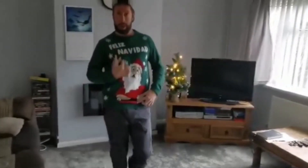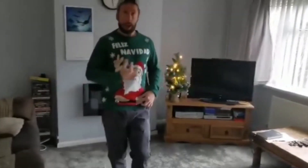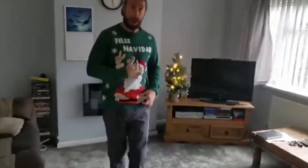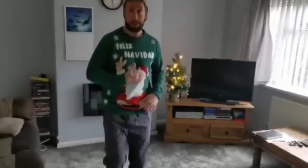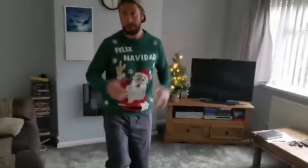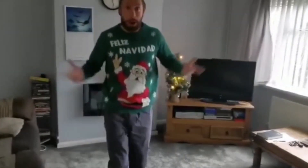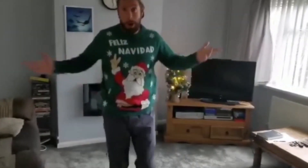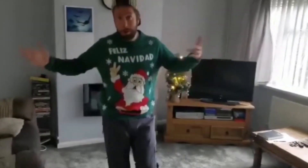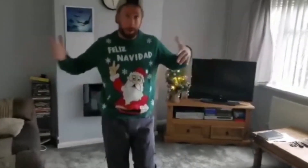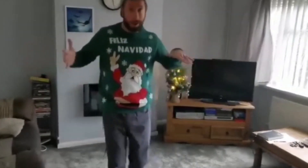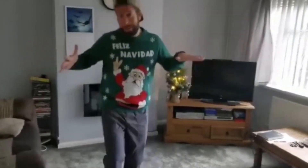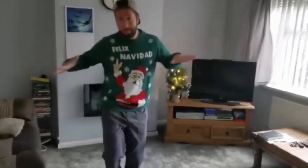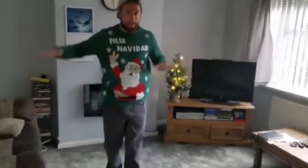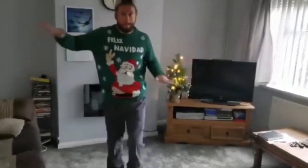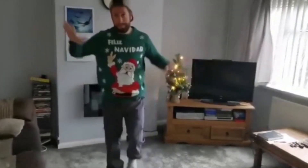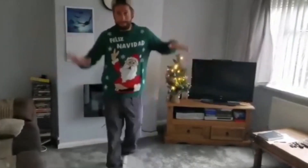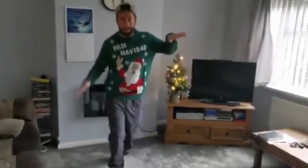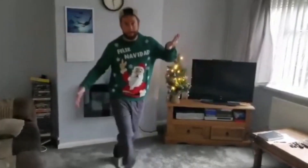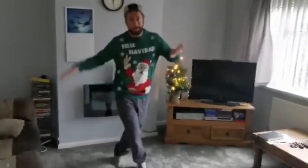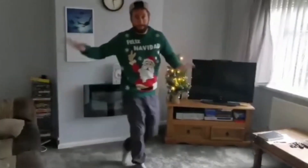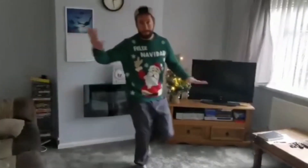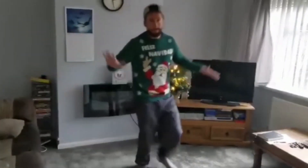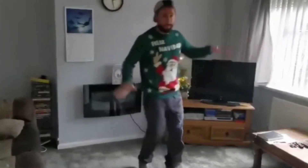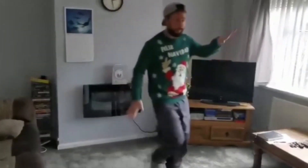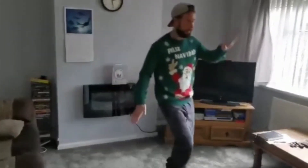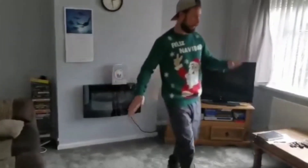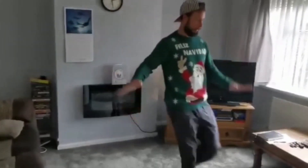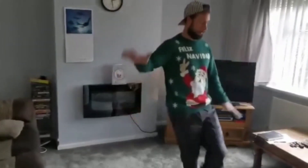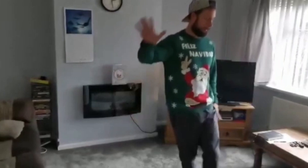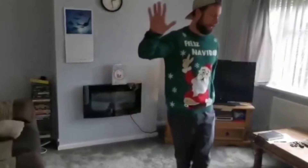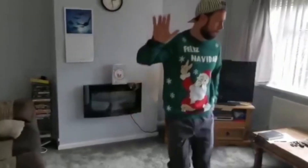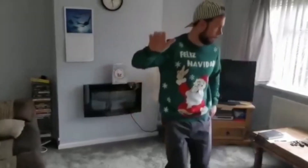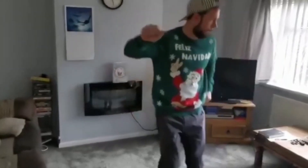Feliz Navidad. Prospero año y felicidad.